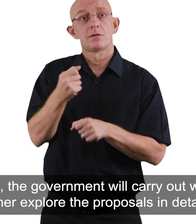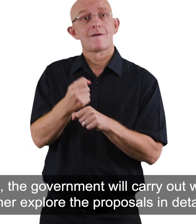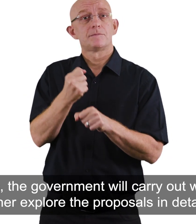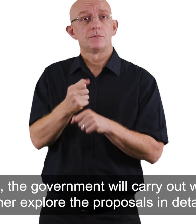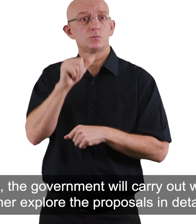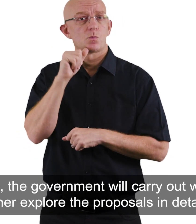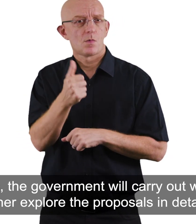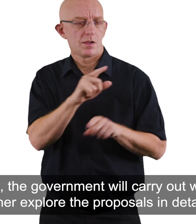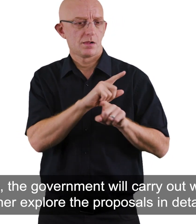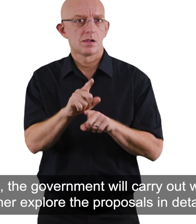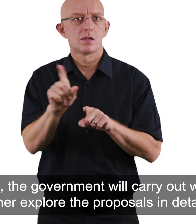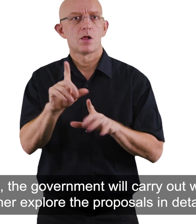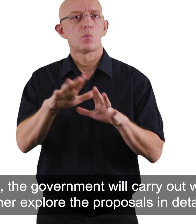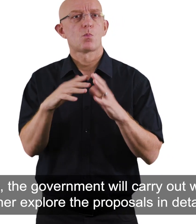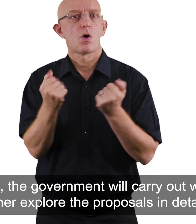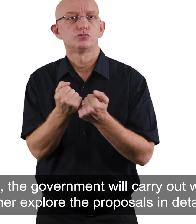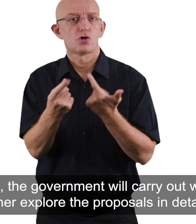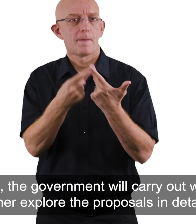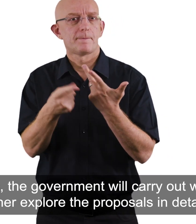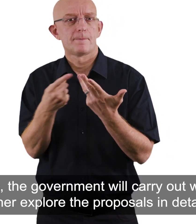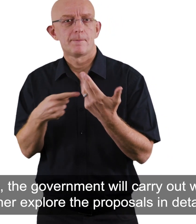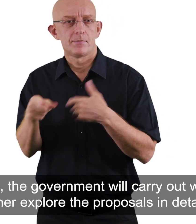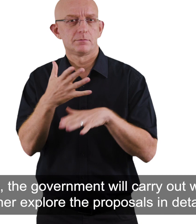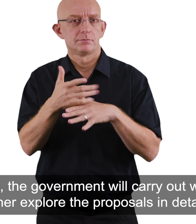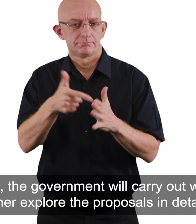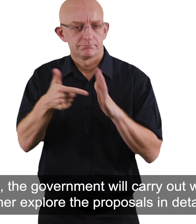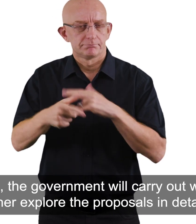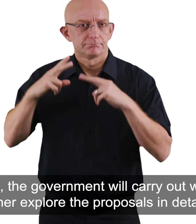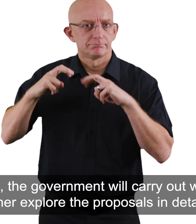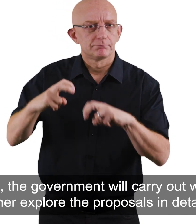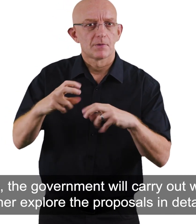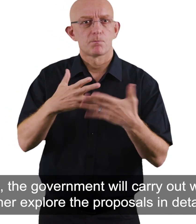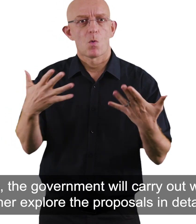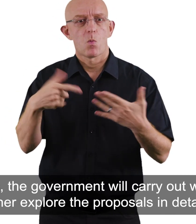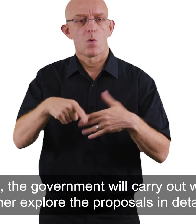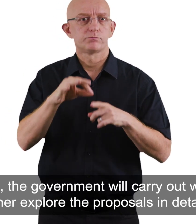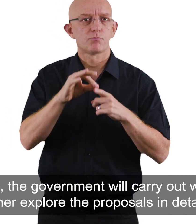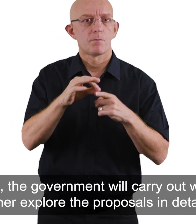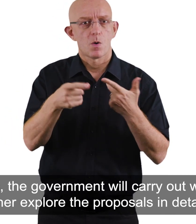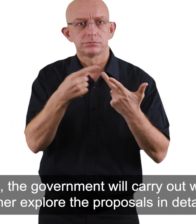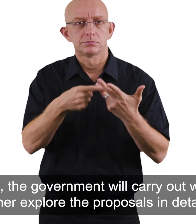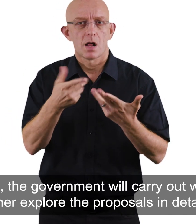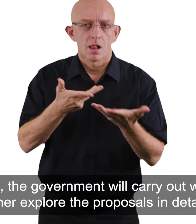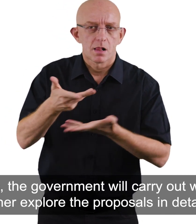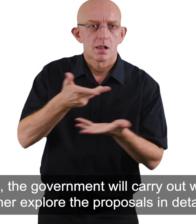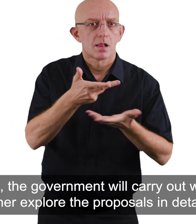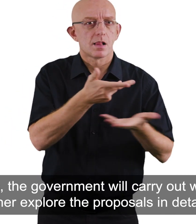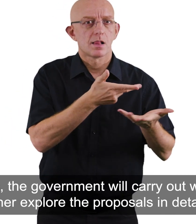Alongside this, the government will carry out workshops to further explore the proposals in